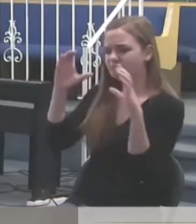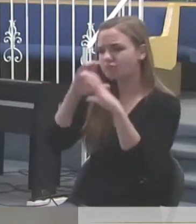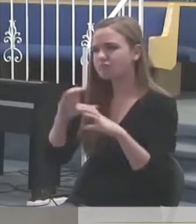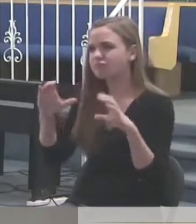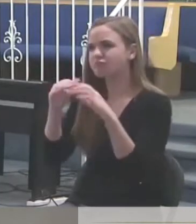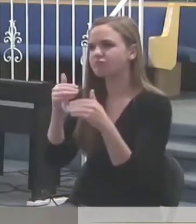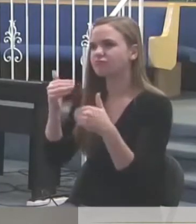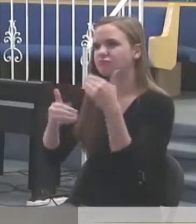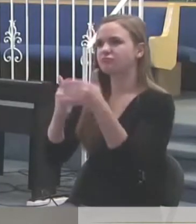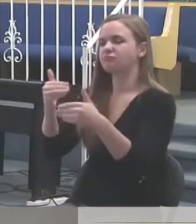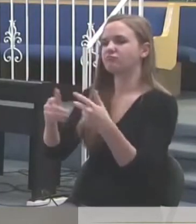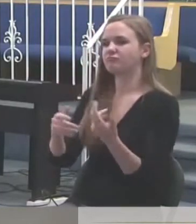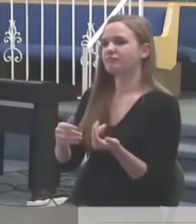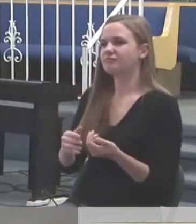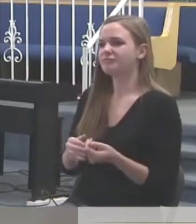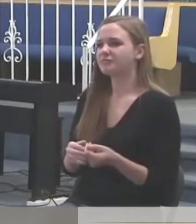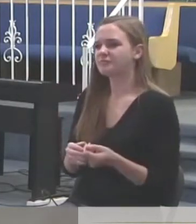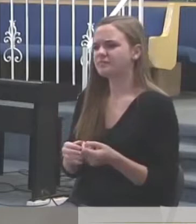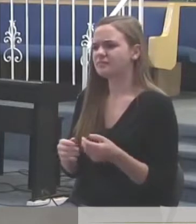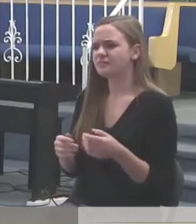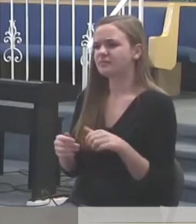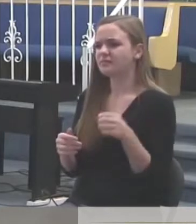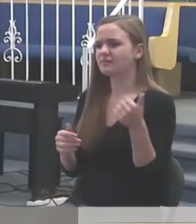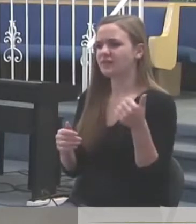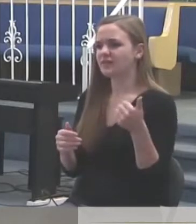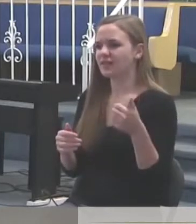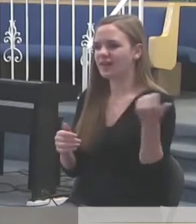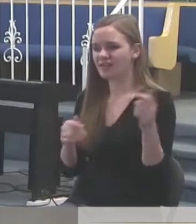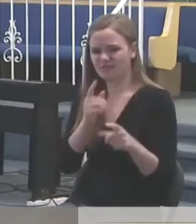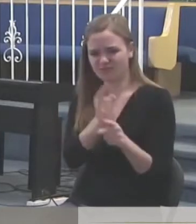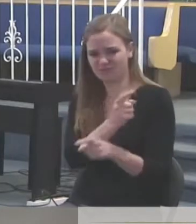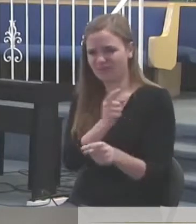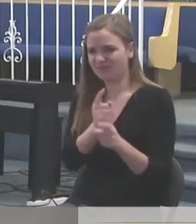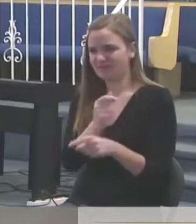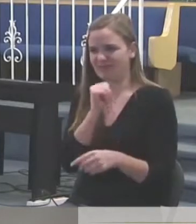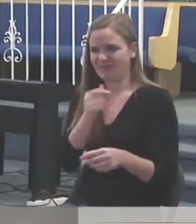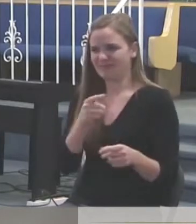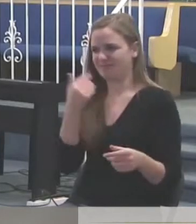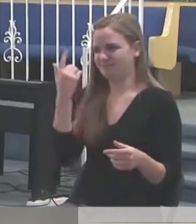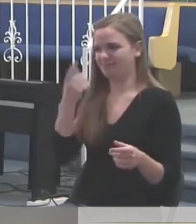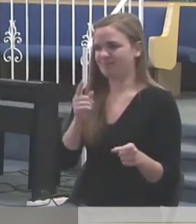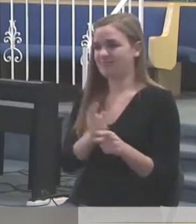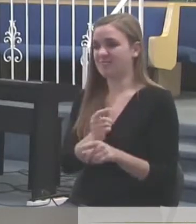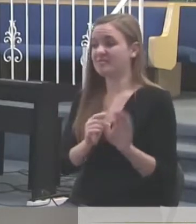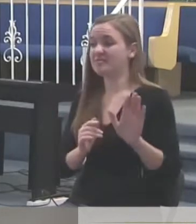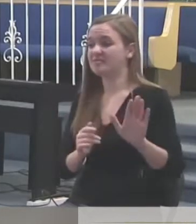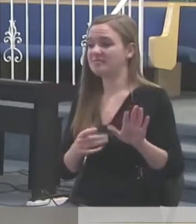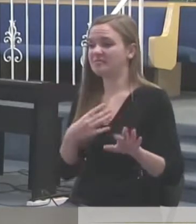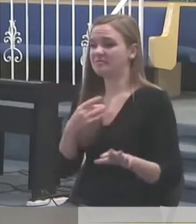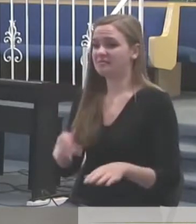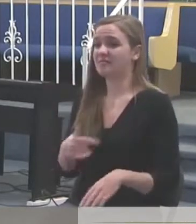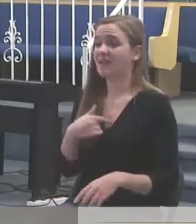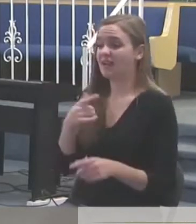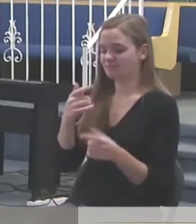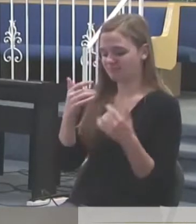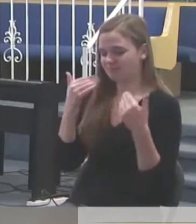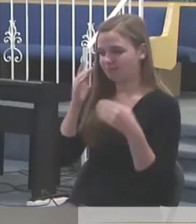let that stop you. It's like, you know what? Well, if they don't do right, I ain't going to do right. Don't be like that. If they don't do right, I got to keep on doing